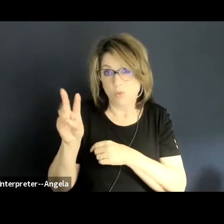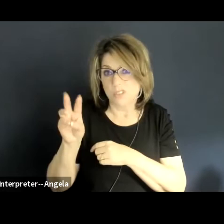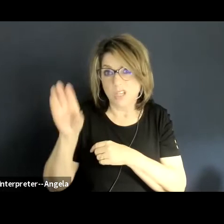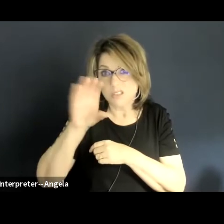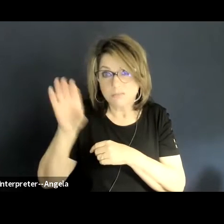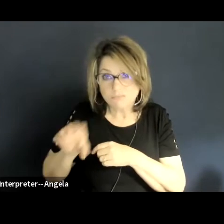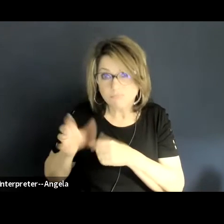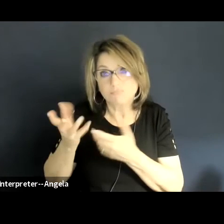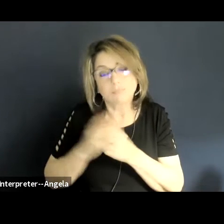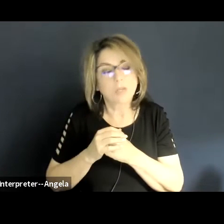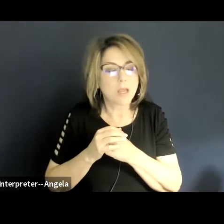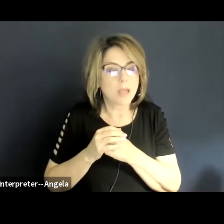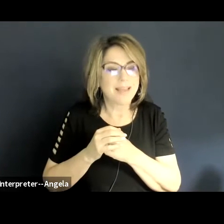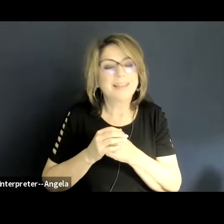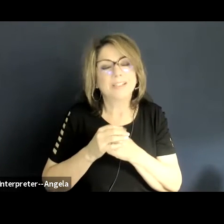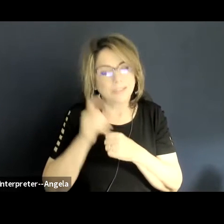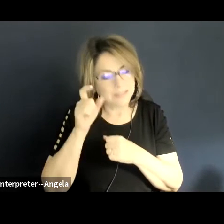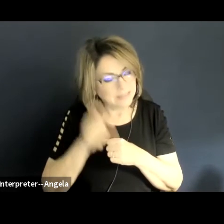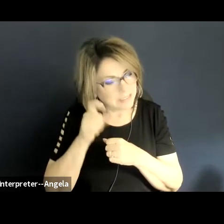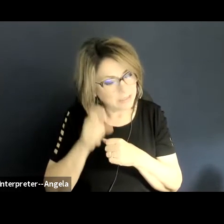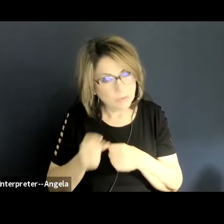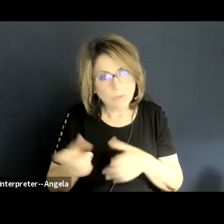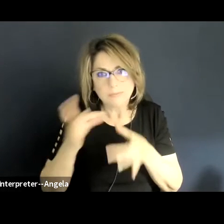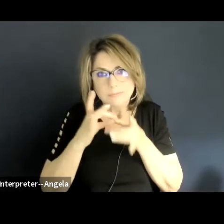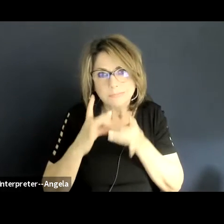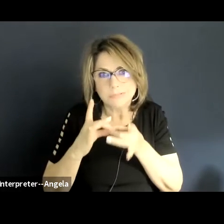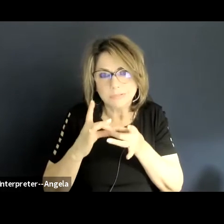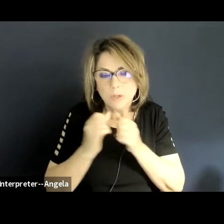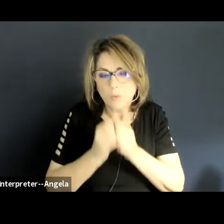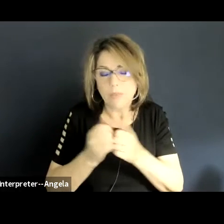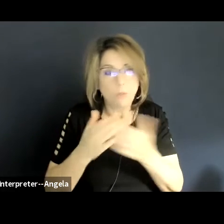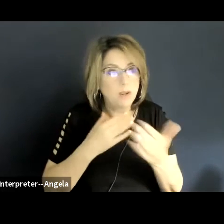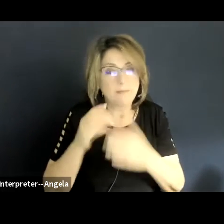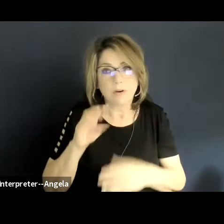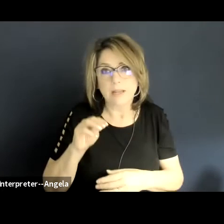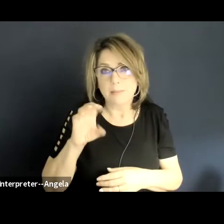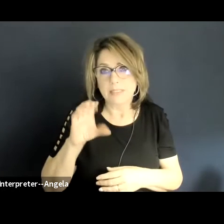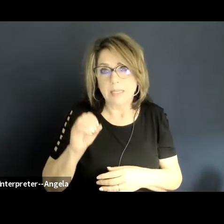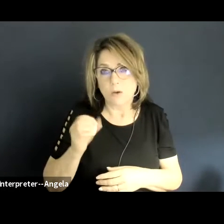it's a matter of engaging with whatever MCO is there